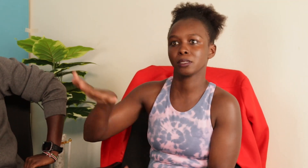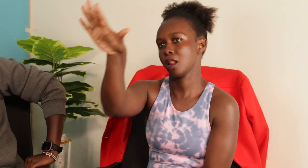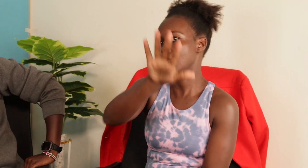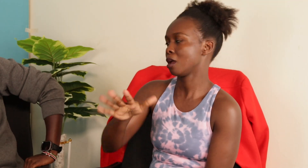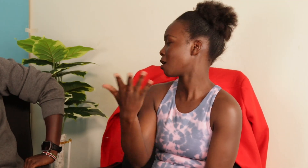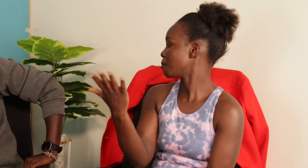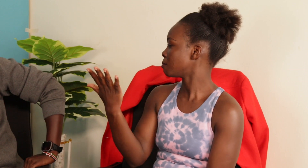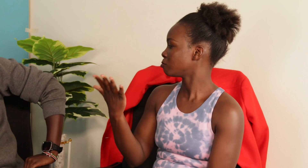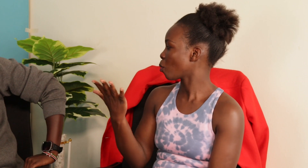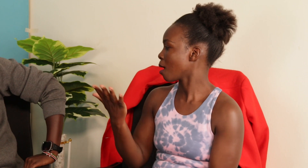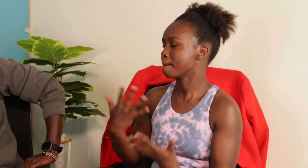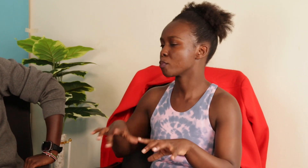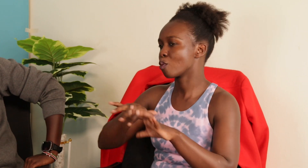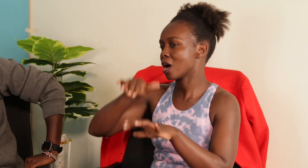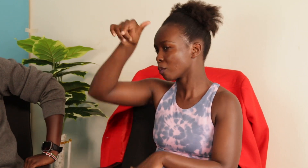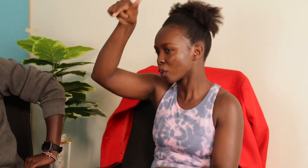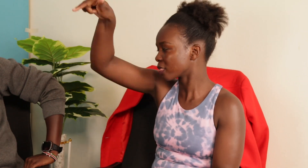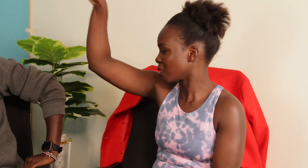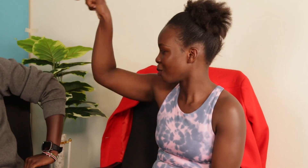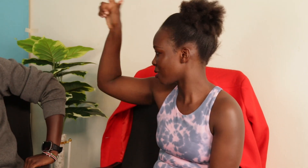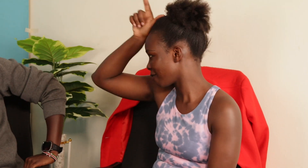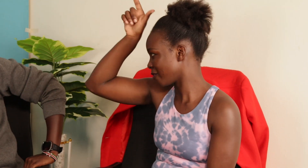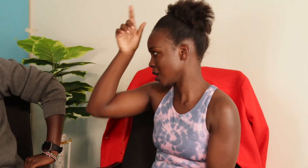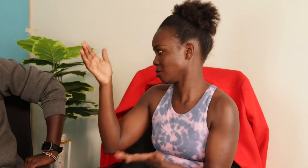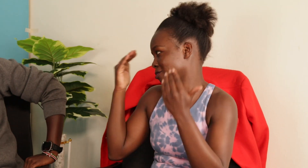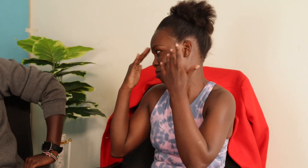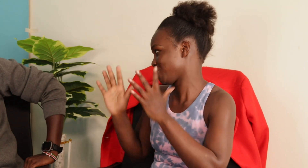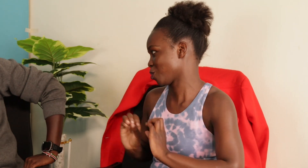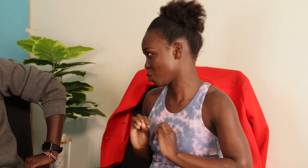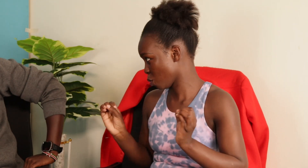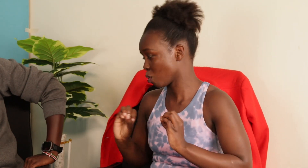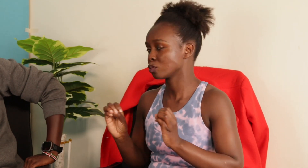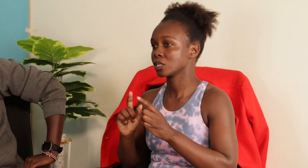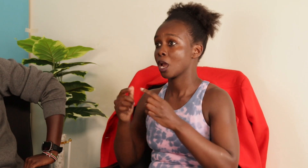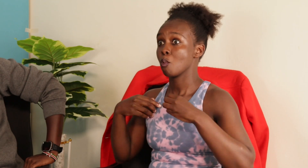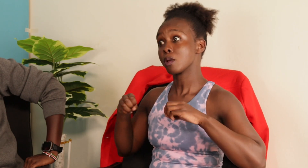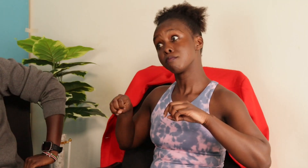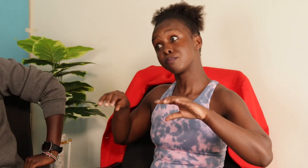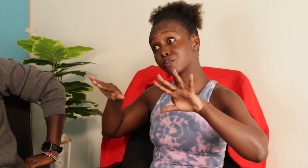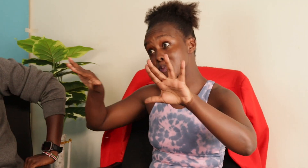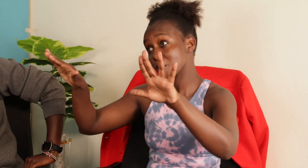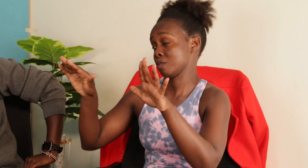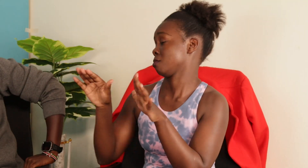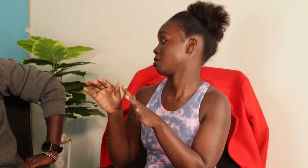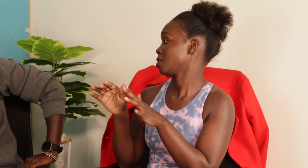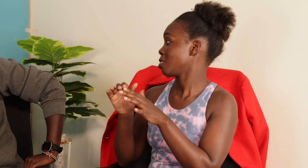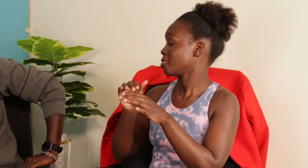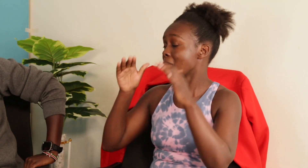is, mental health, and what does it contain. There's so many, many, many people in the remote areas who do not even know what